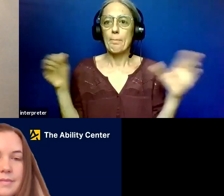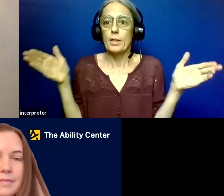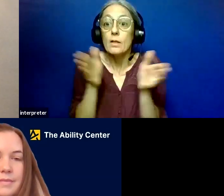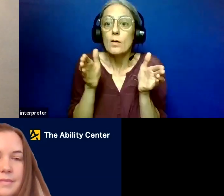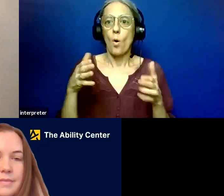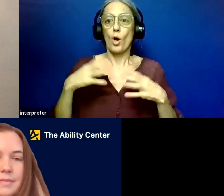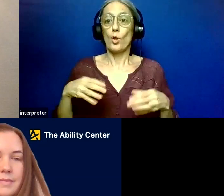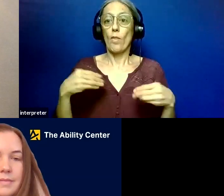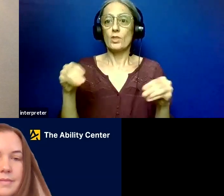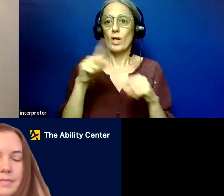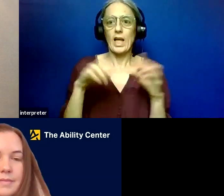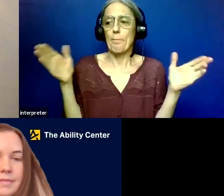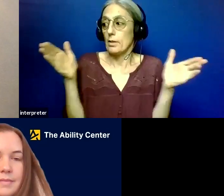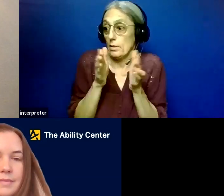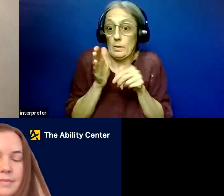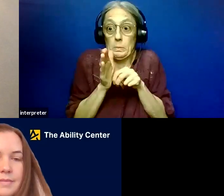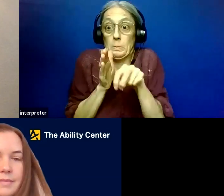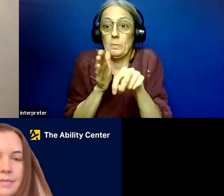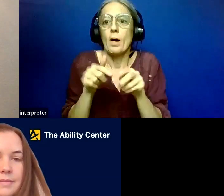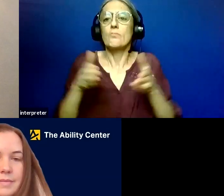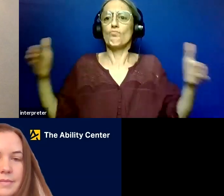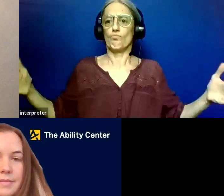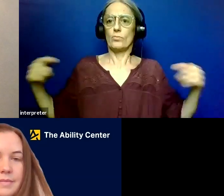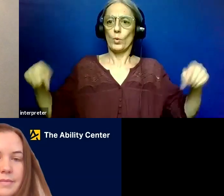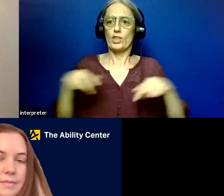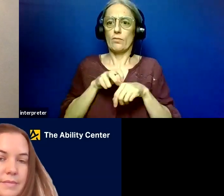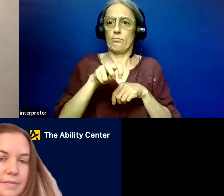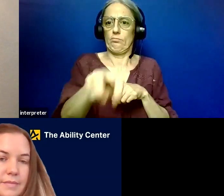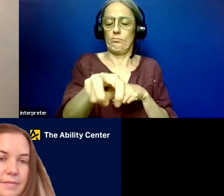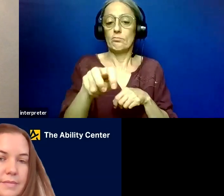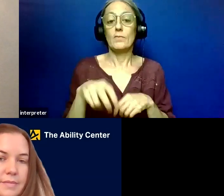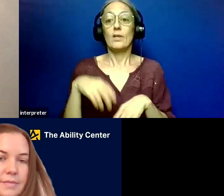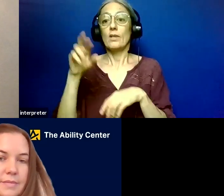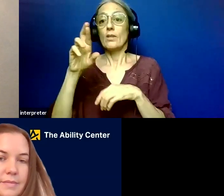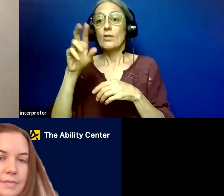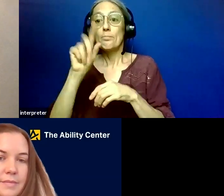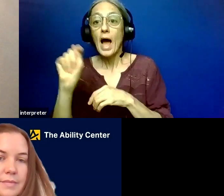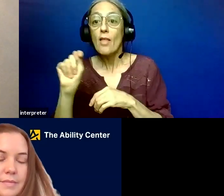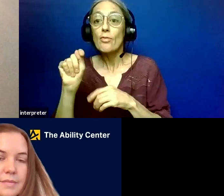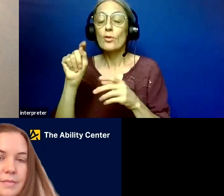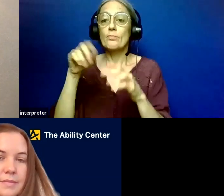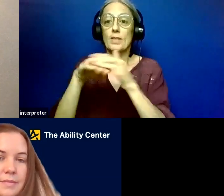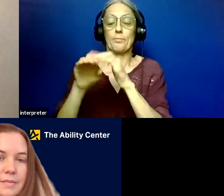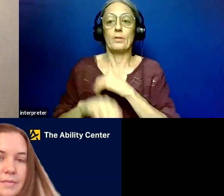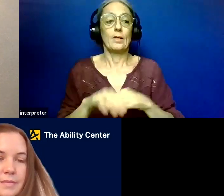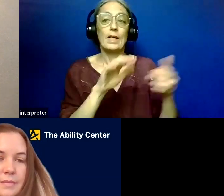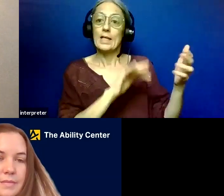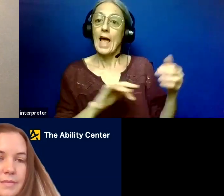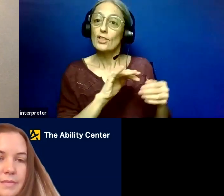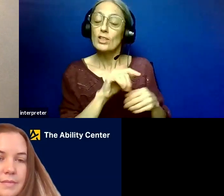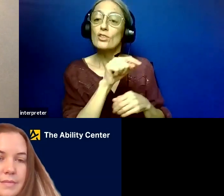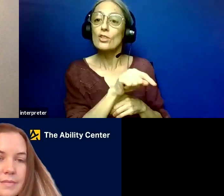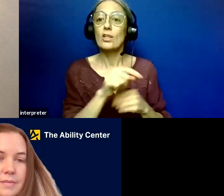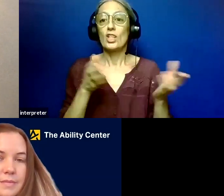store. You have to have accessible restrooms. You have to have accessible cash registers. You have to have a service counter that's the